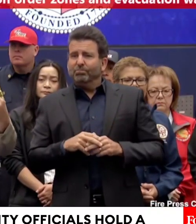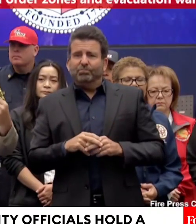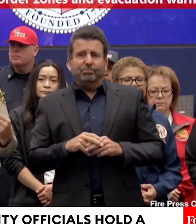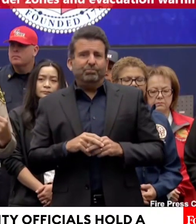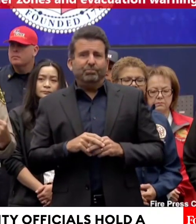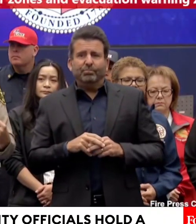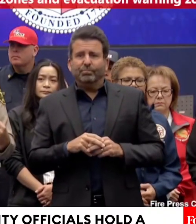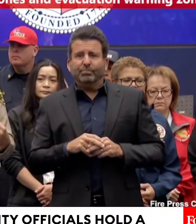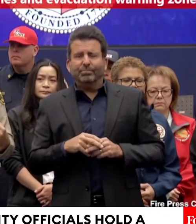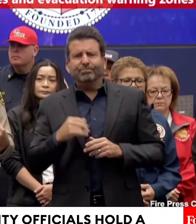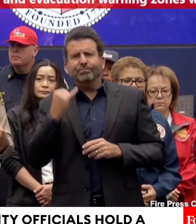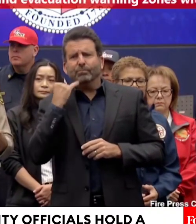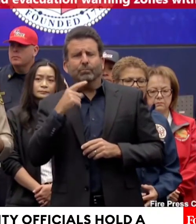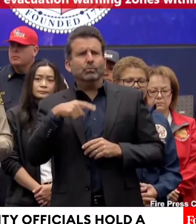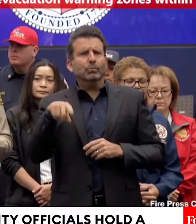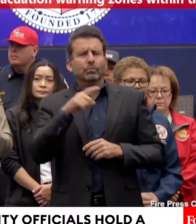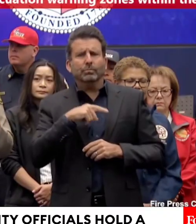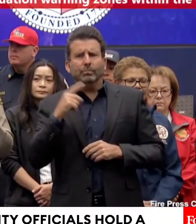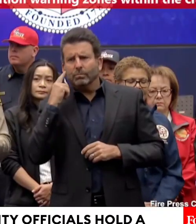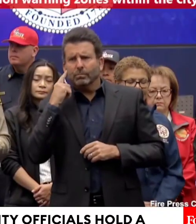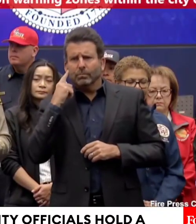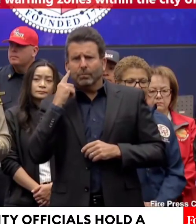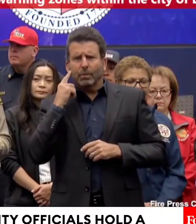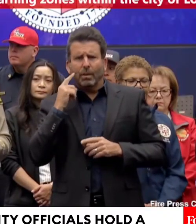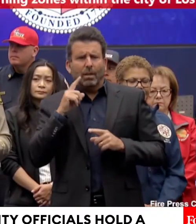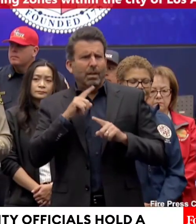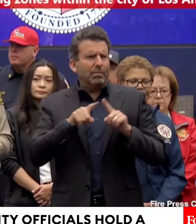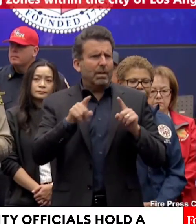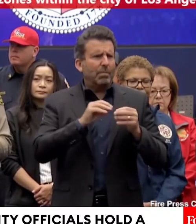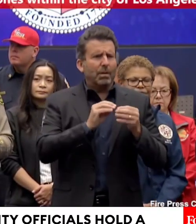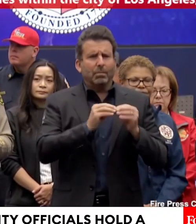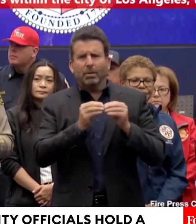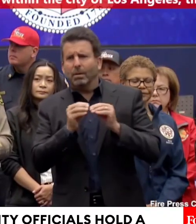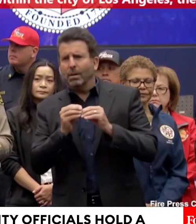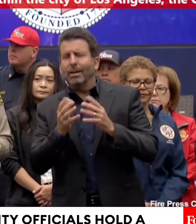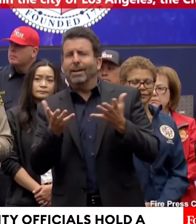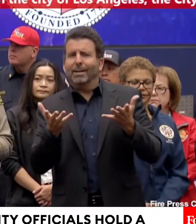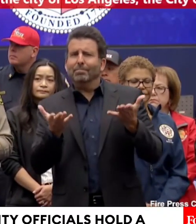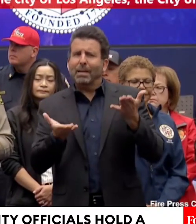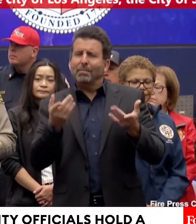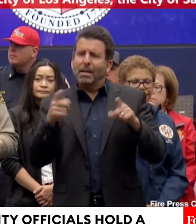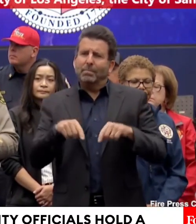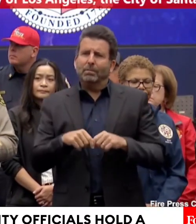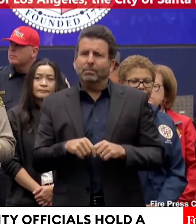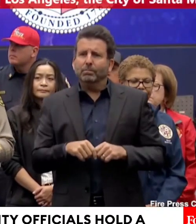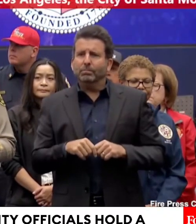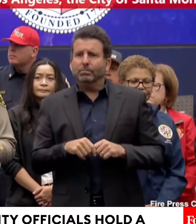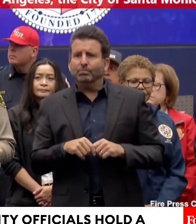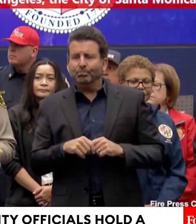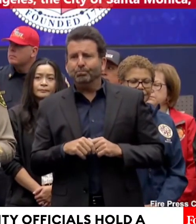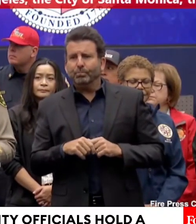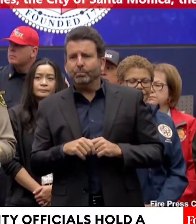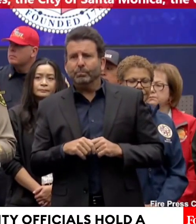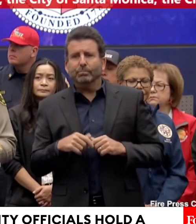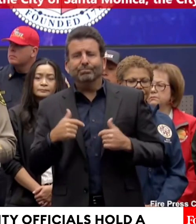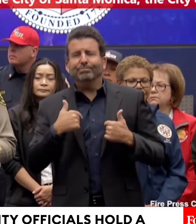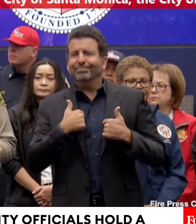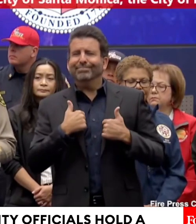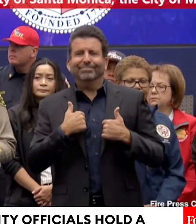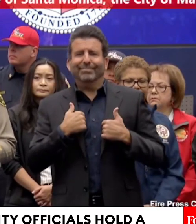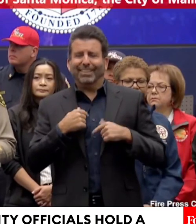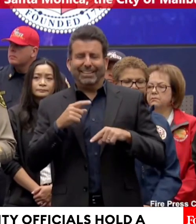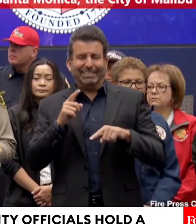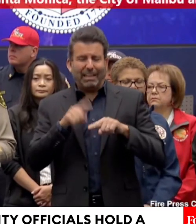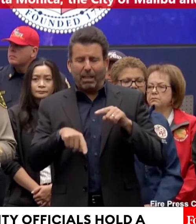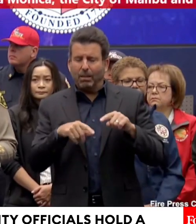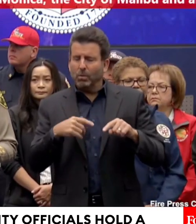reporting numbers, that's a little bit different. Missing persons. I cannot emphasize, because I'm getting text and calls,